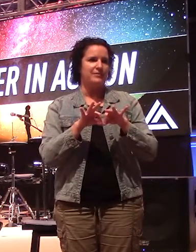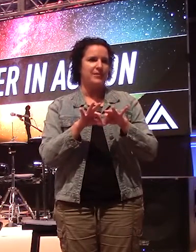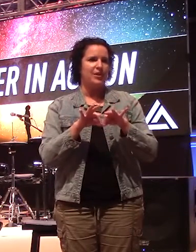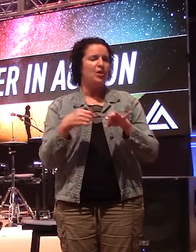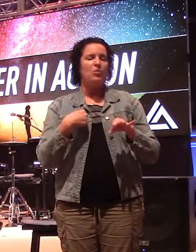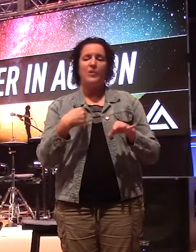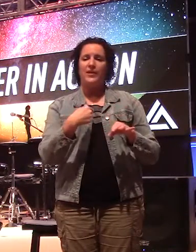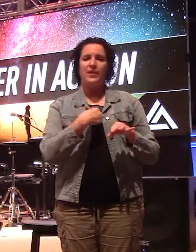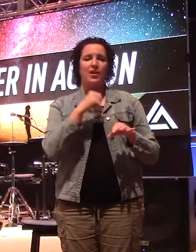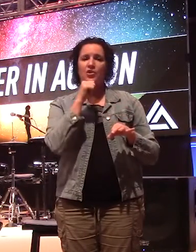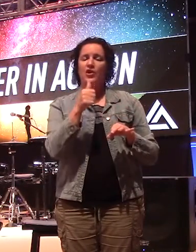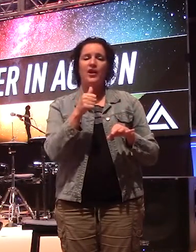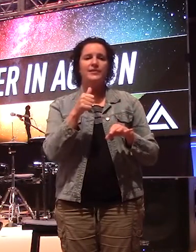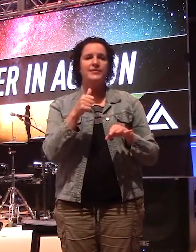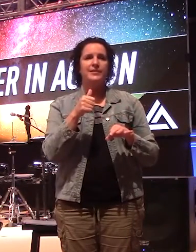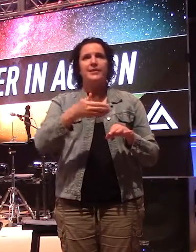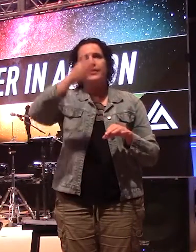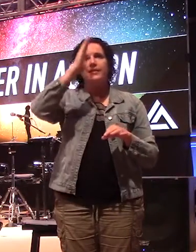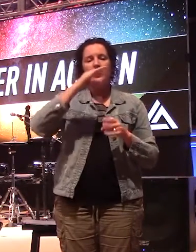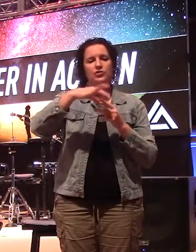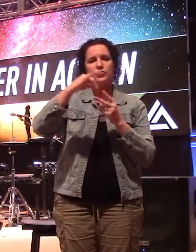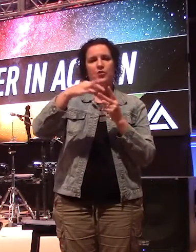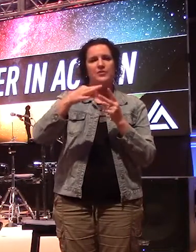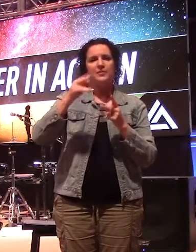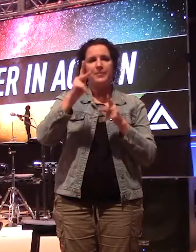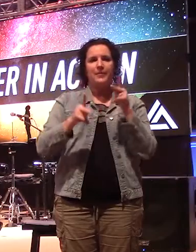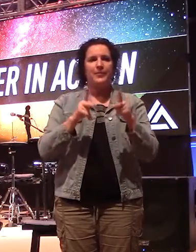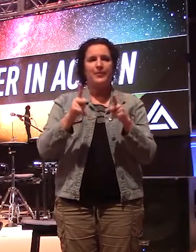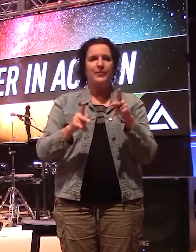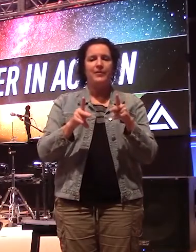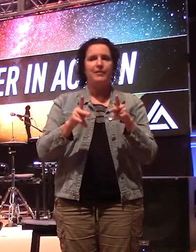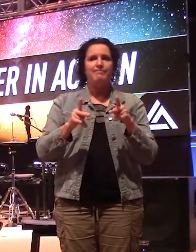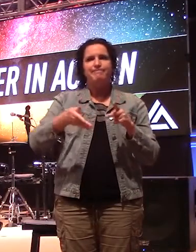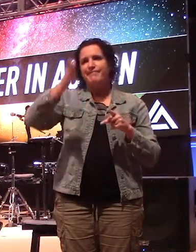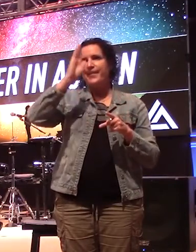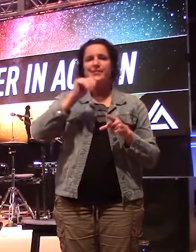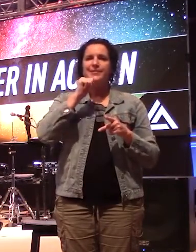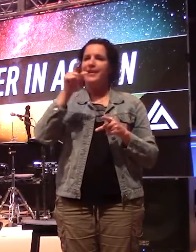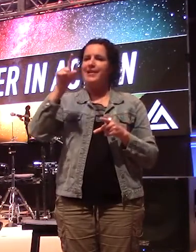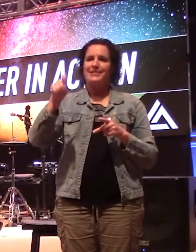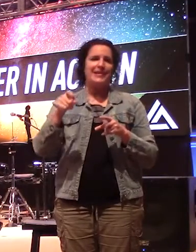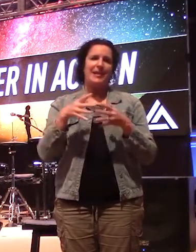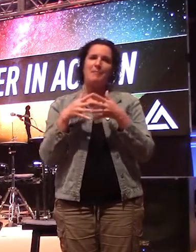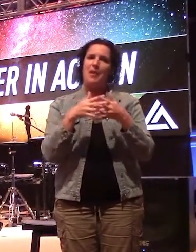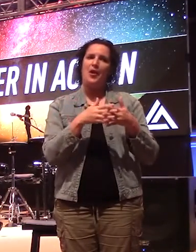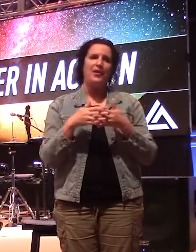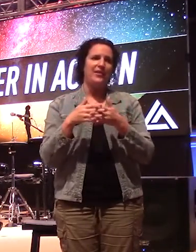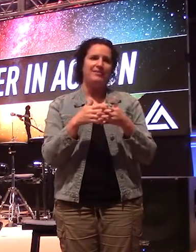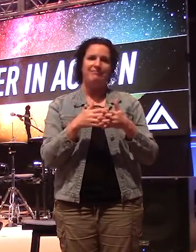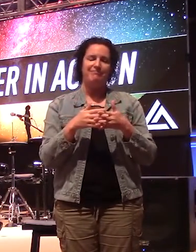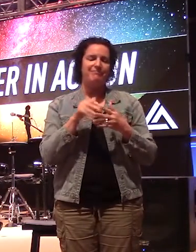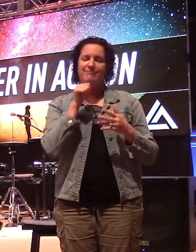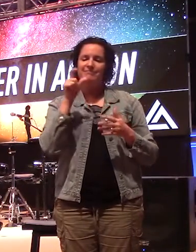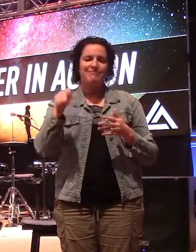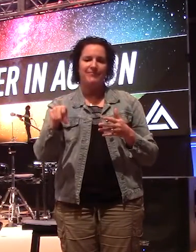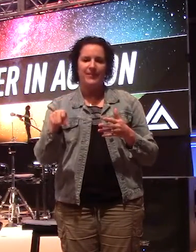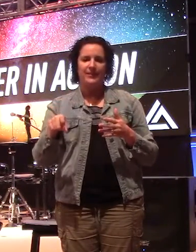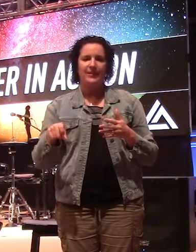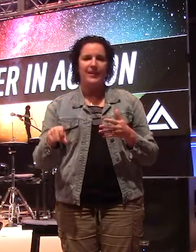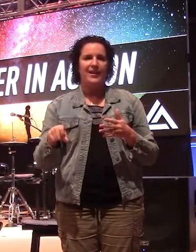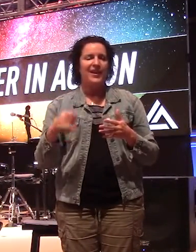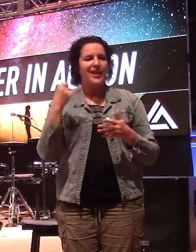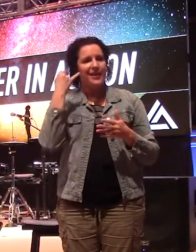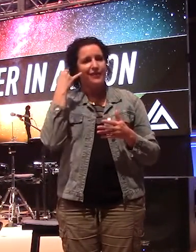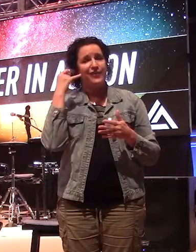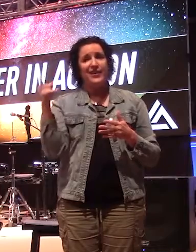chosen people. God does not need America. I mean, it would be well-deserved privilege to wipe us off the map.